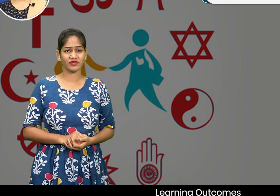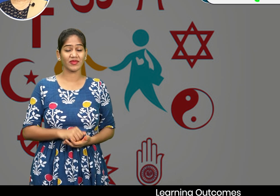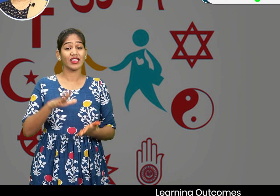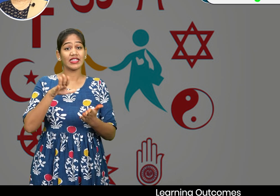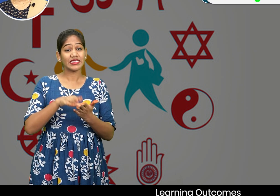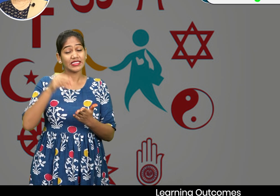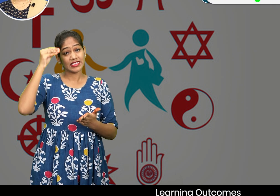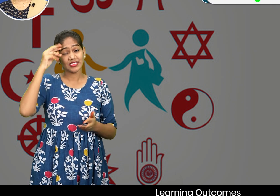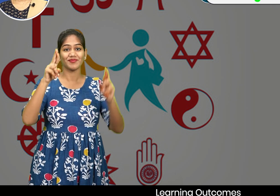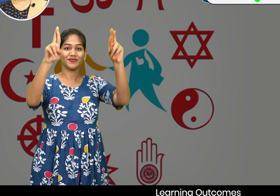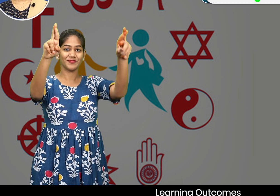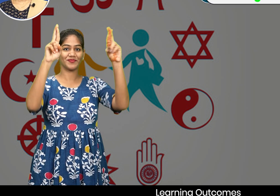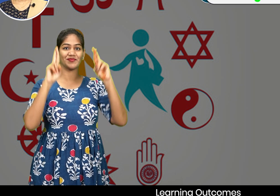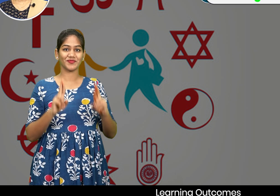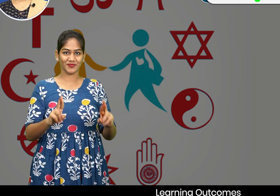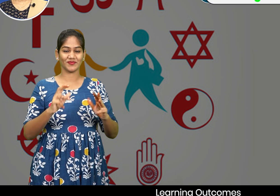Learning outcomes.